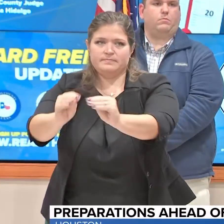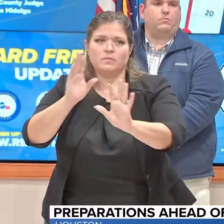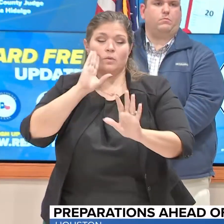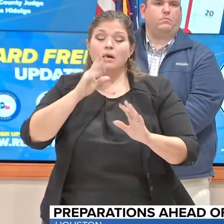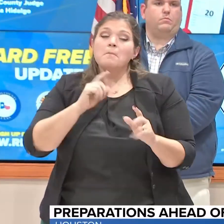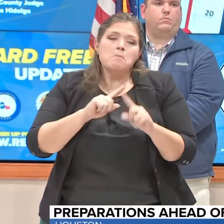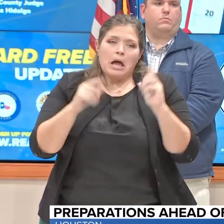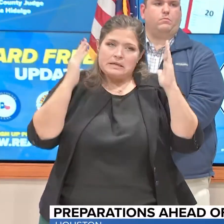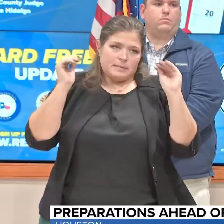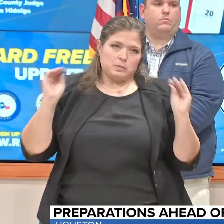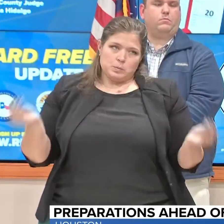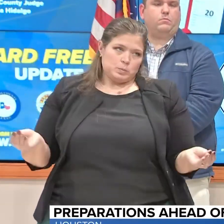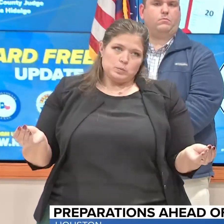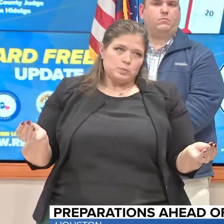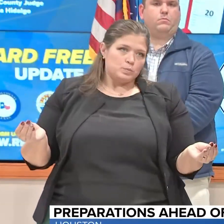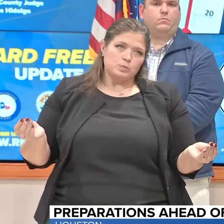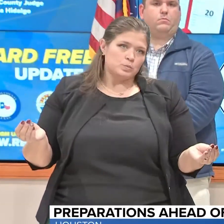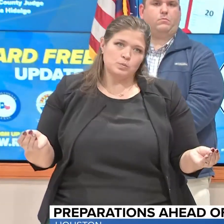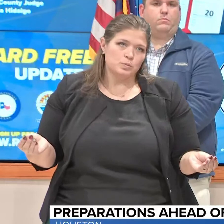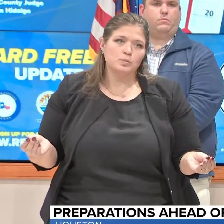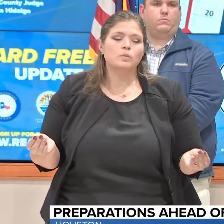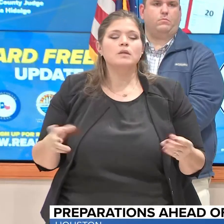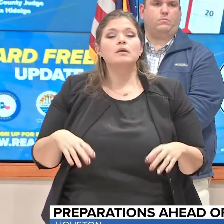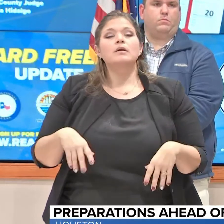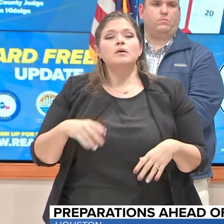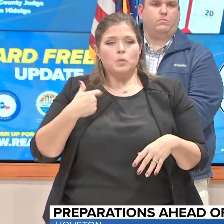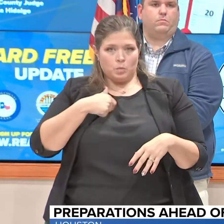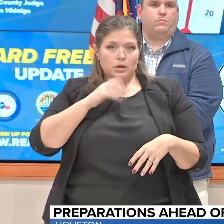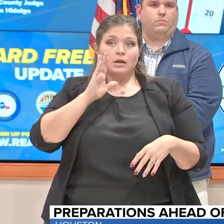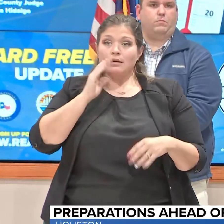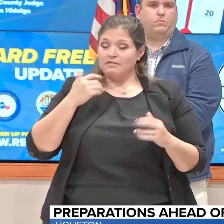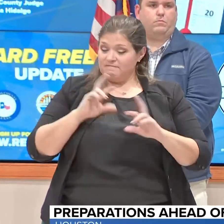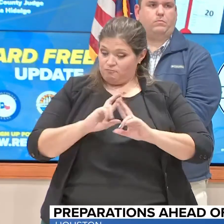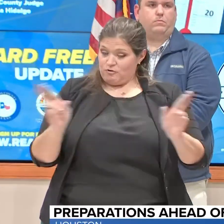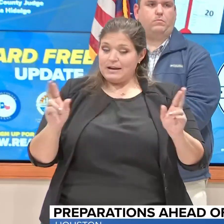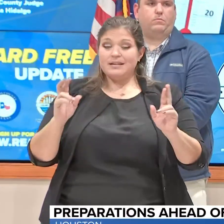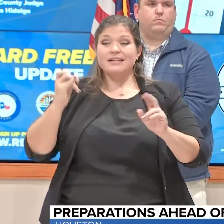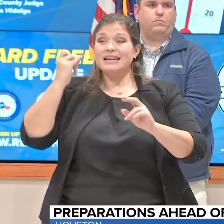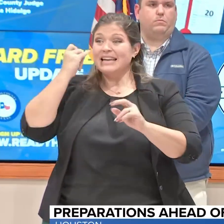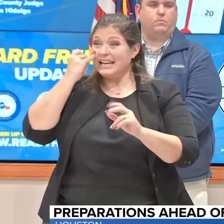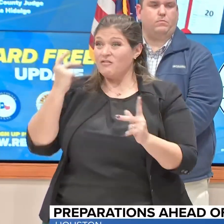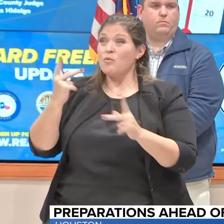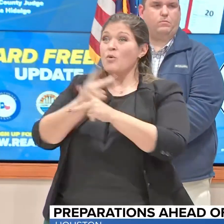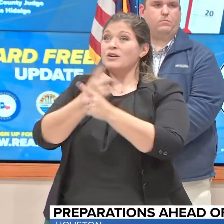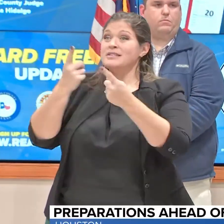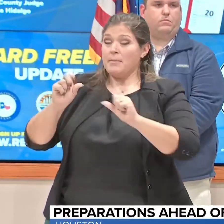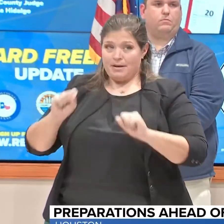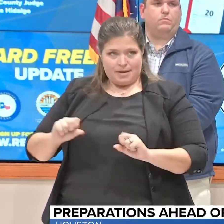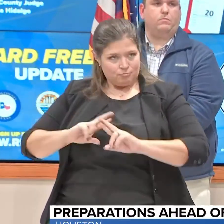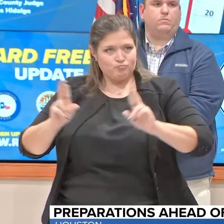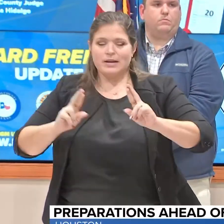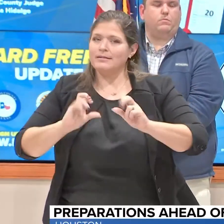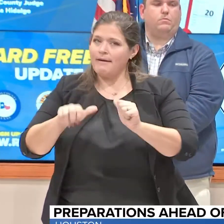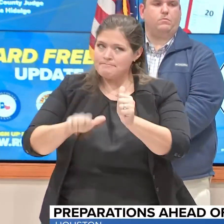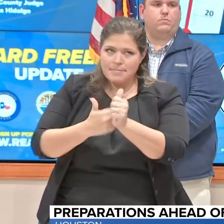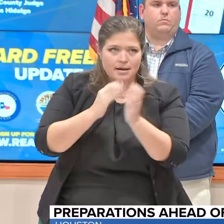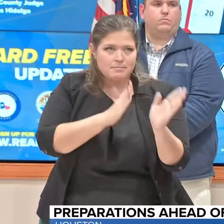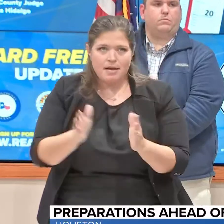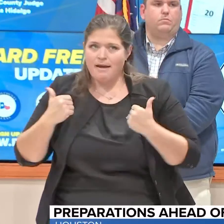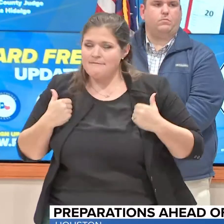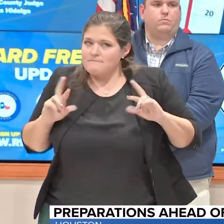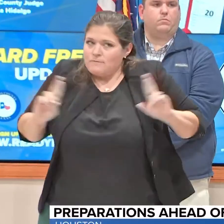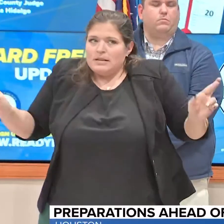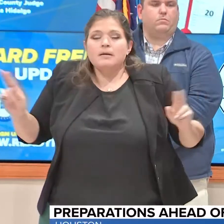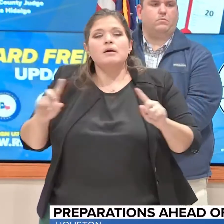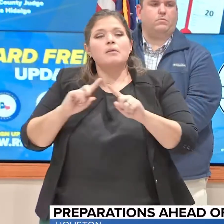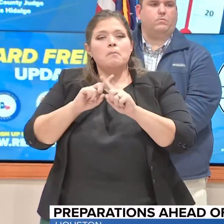not anticipating any, but again, we are preparing for the worst and hoping for the best. And I certainly wouldn't be